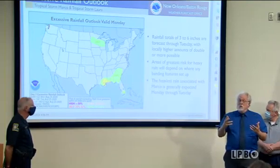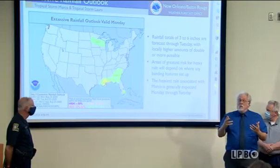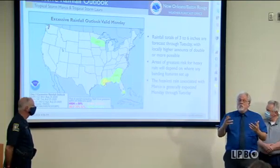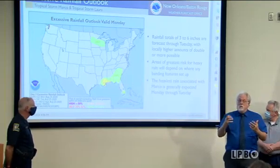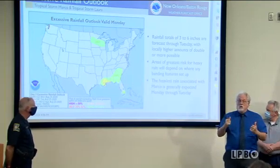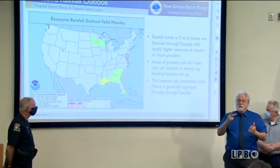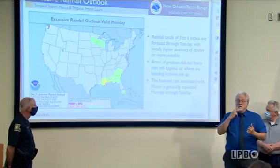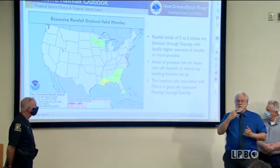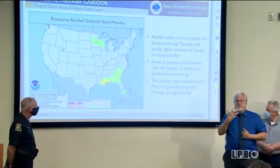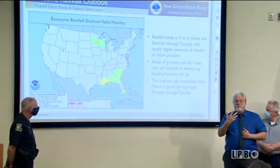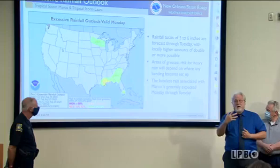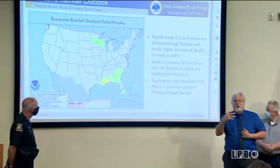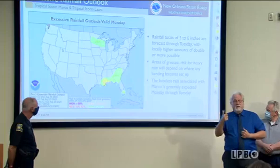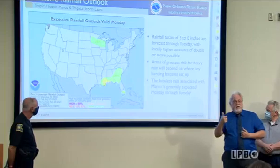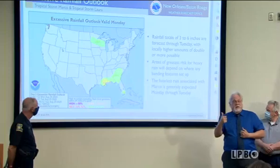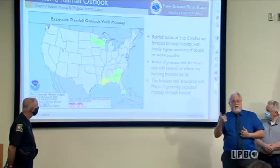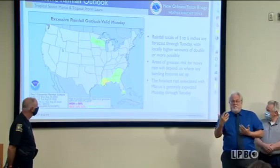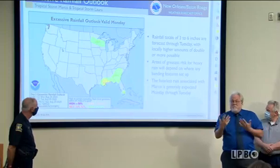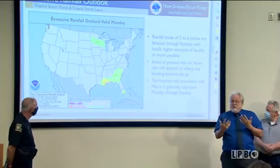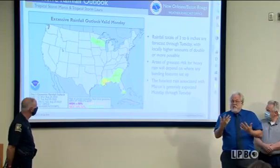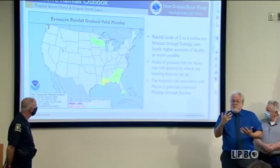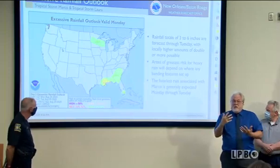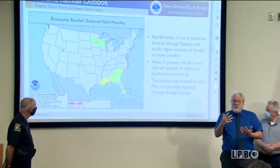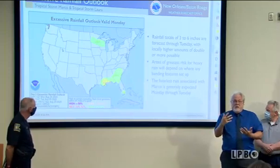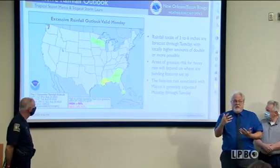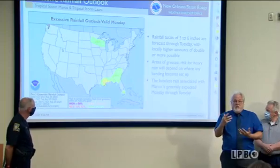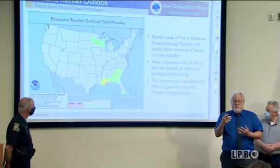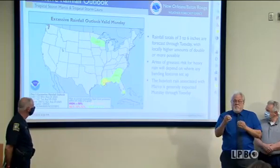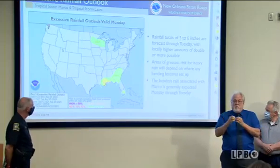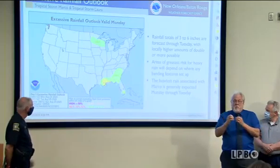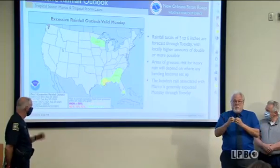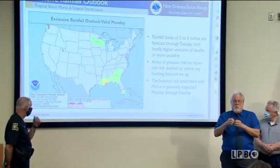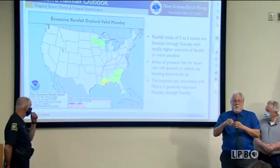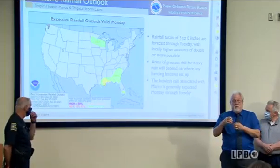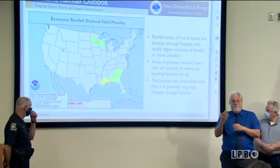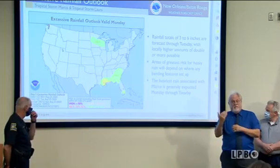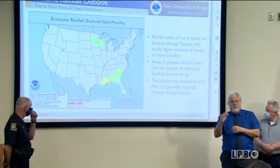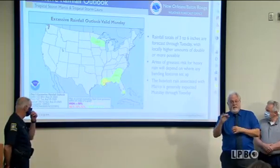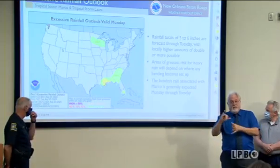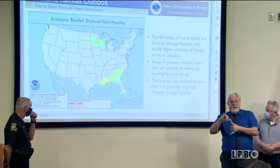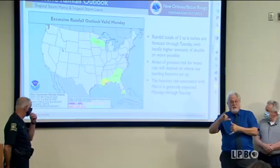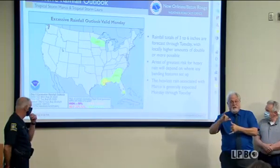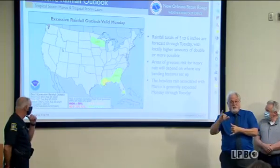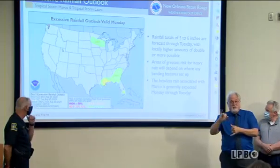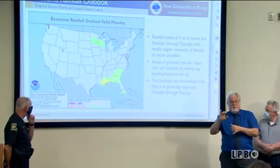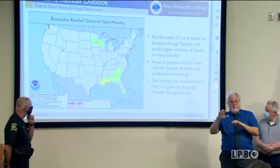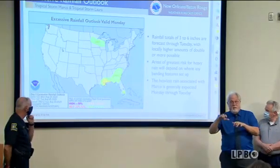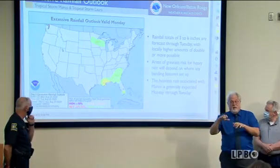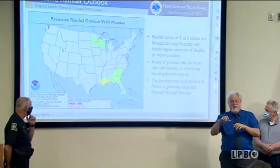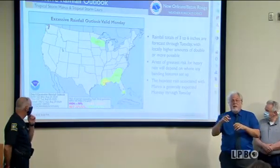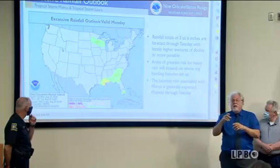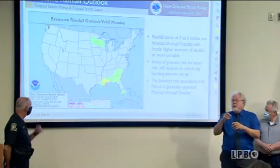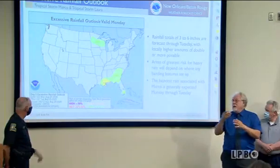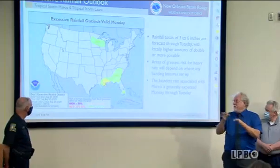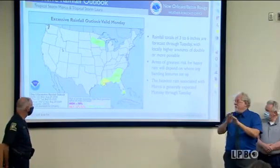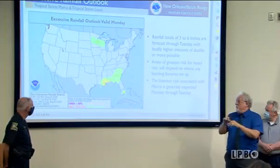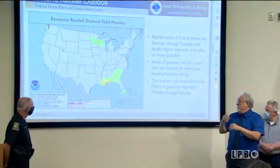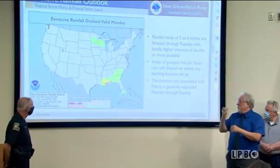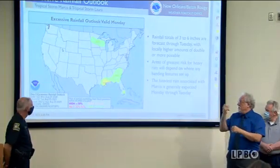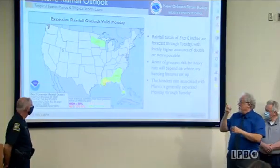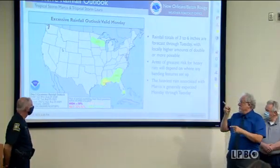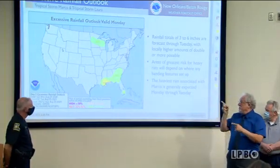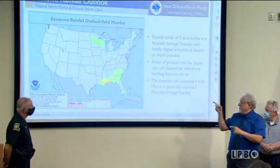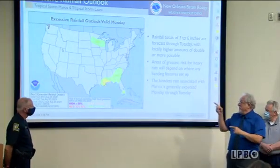see 5, 10, and maybe even locally higher amounts pushing 15. And the key takeaway from this